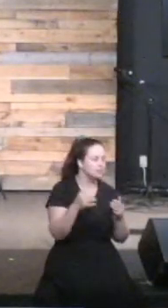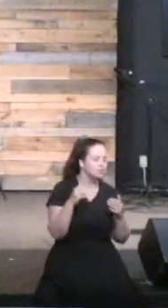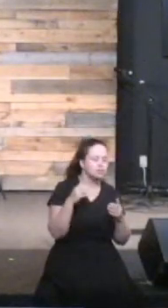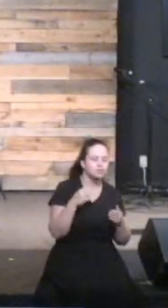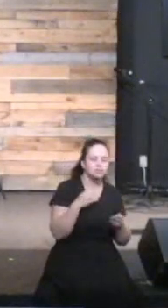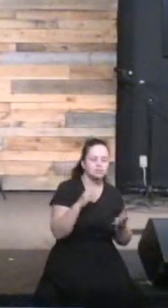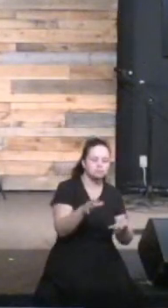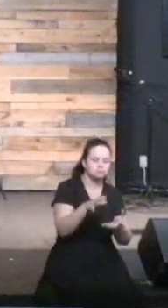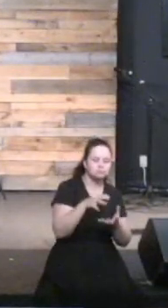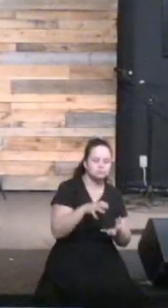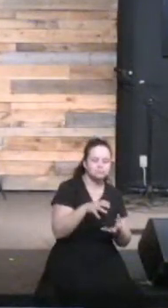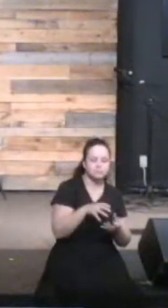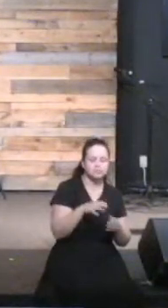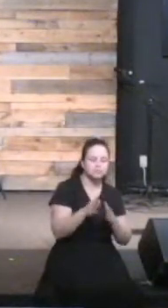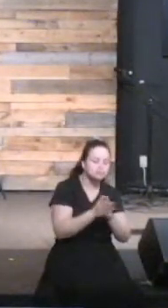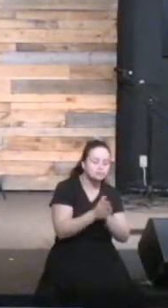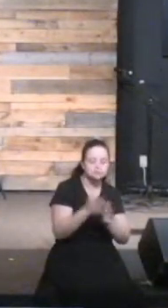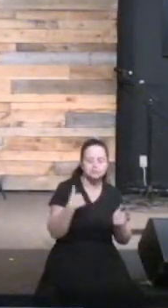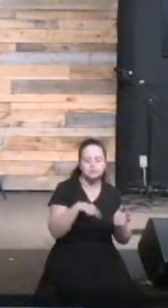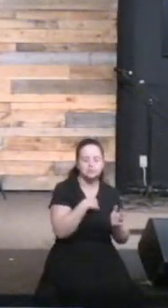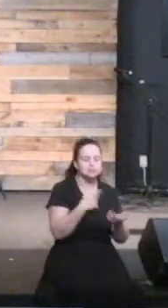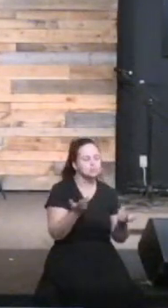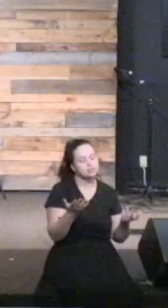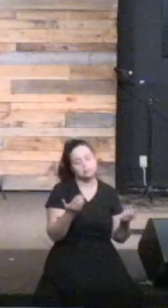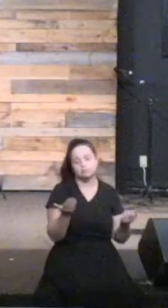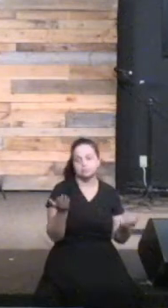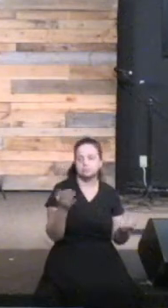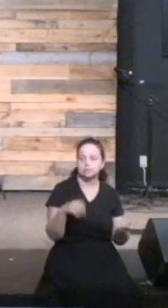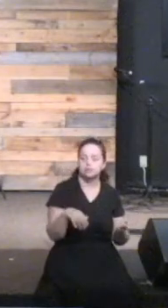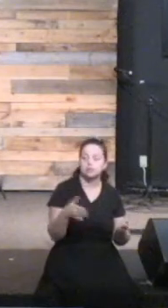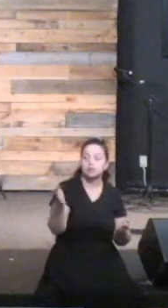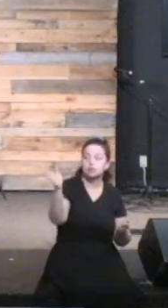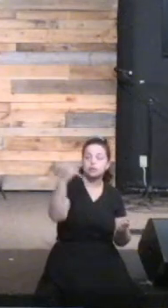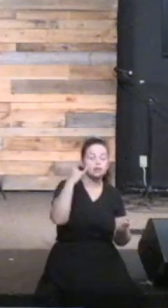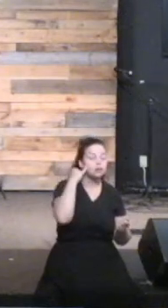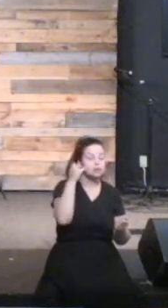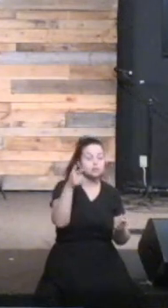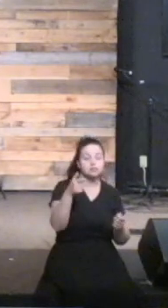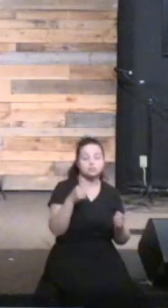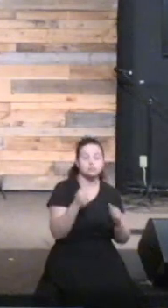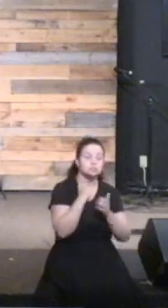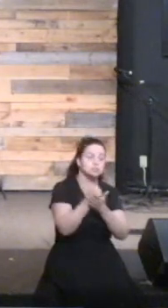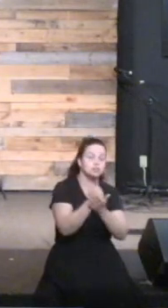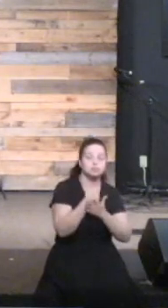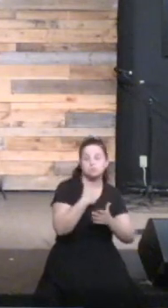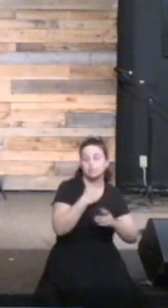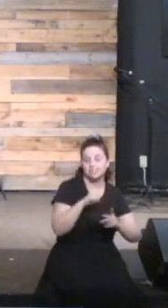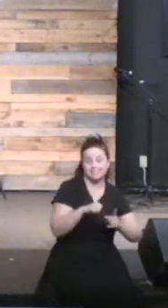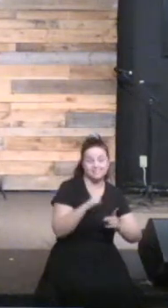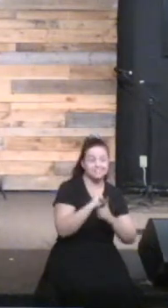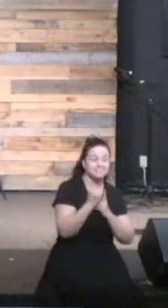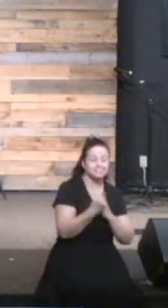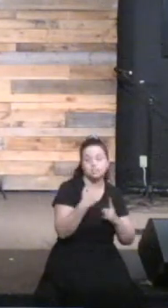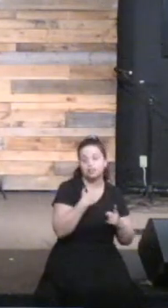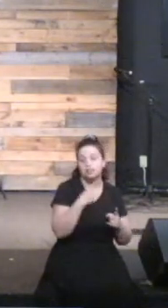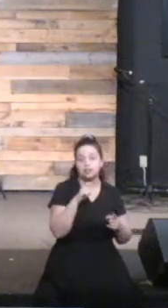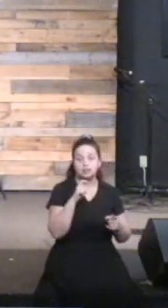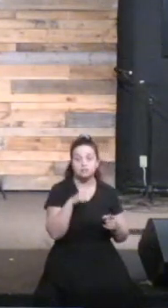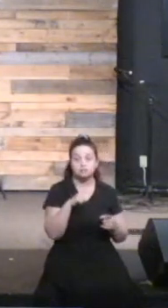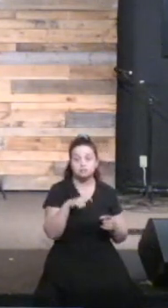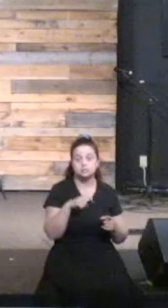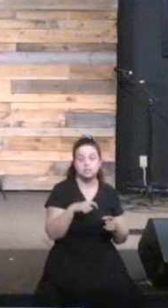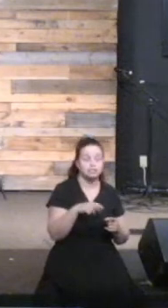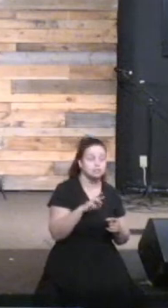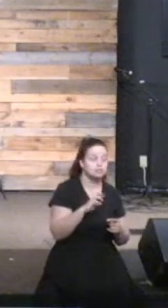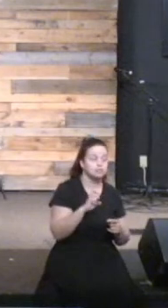something I mean come on man we've all kind of like God if you just get me out of this one I need a reward and sometimes God